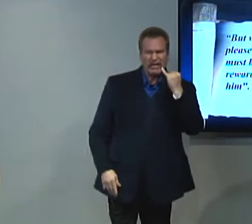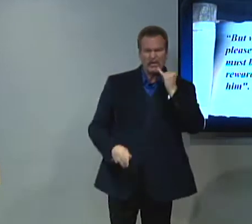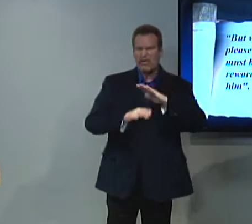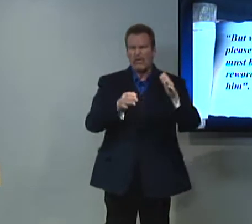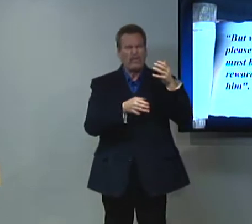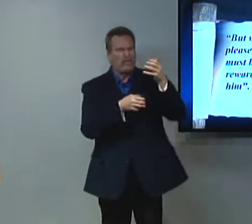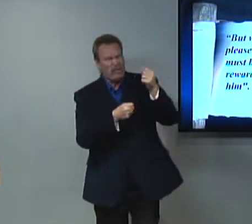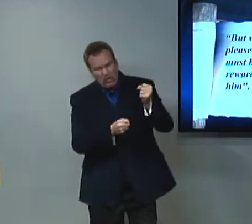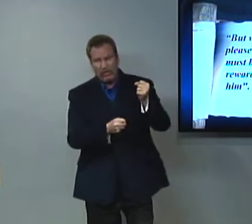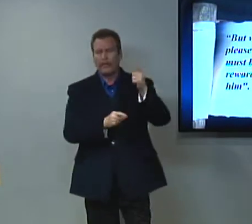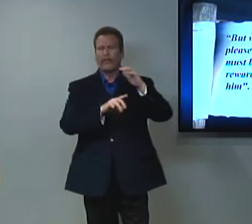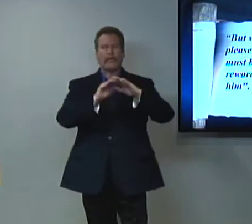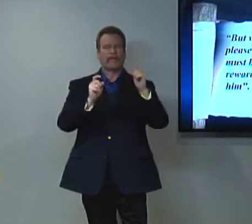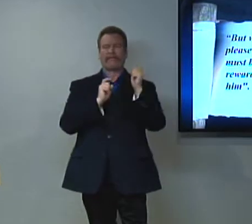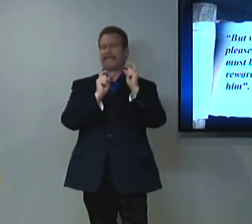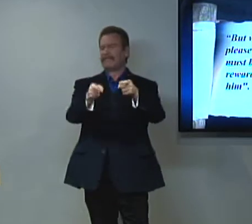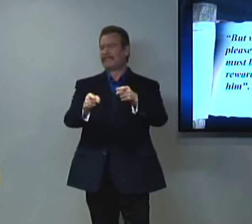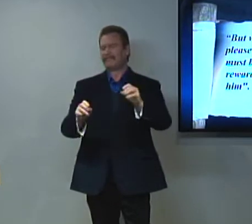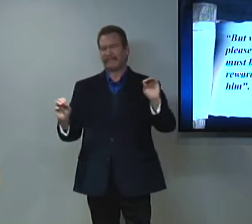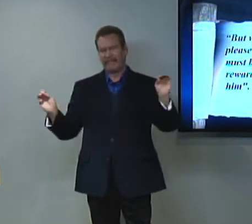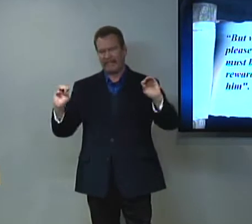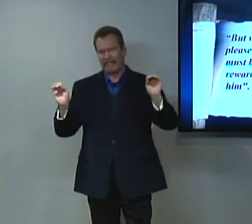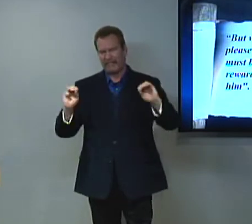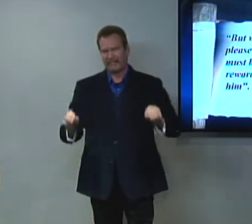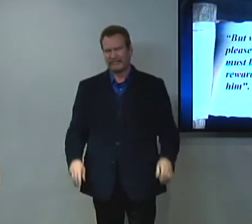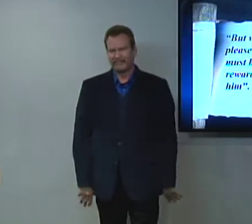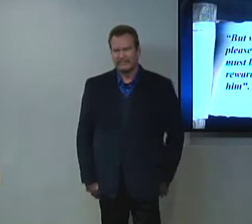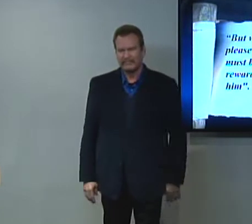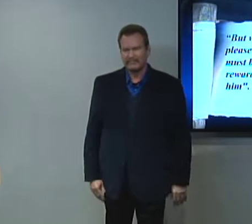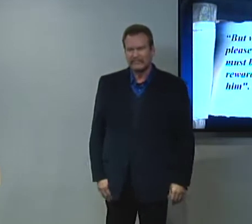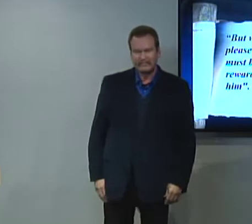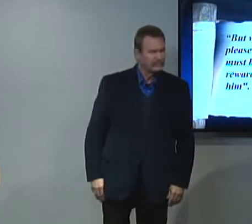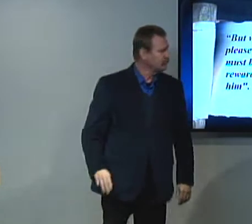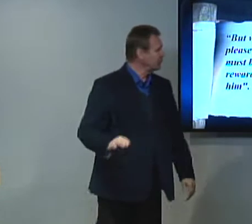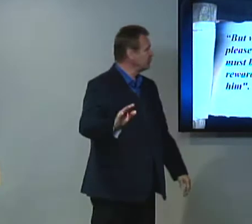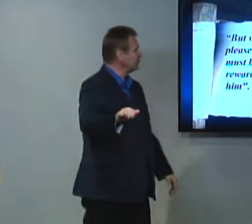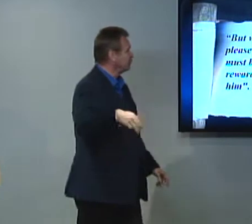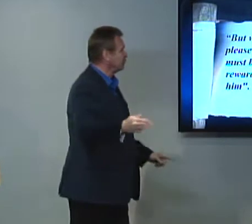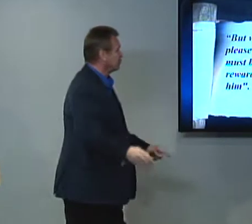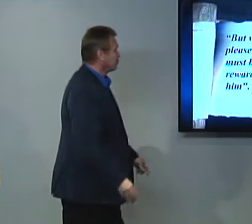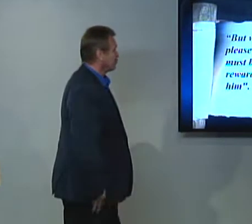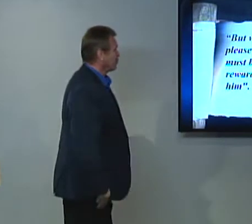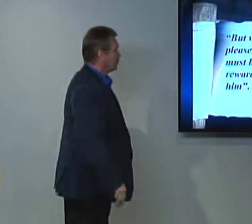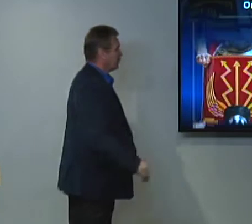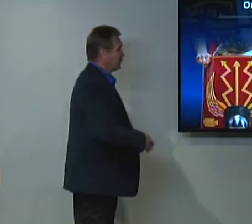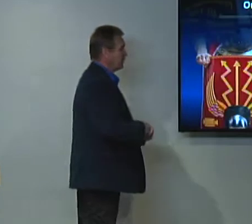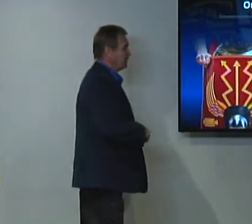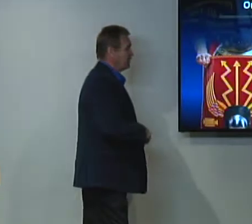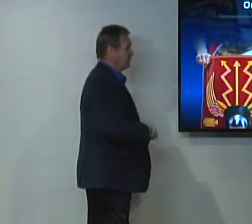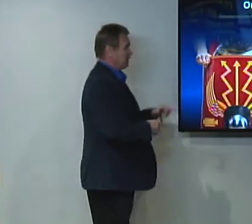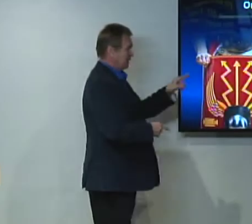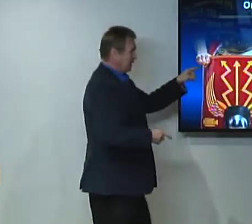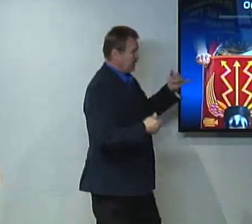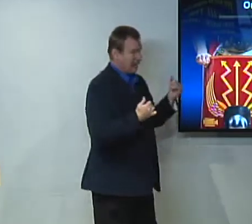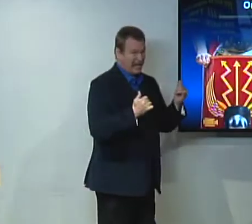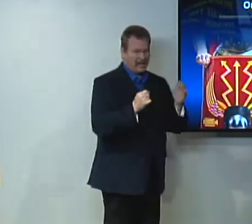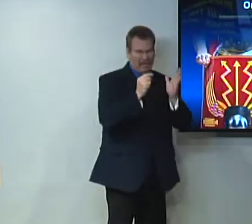for that. People with no faith will not receive the same reward, will not receive the same gift that God would give true